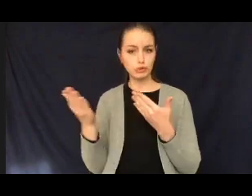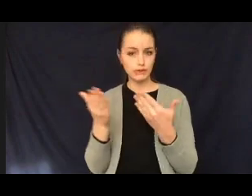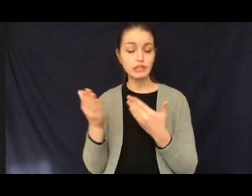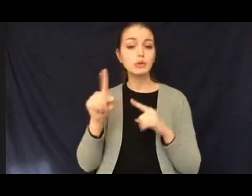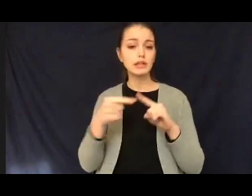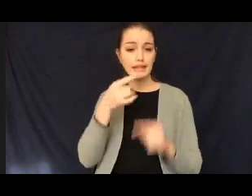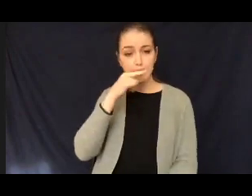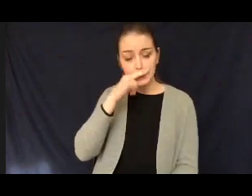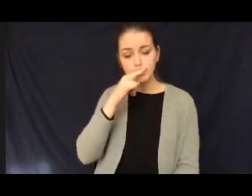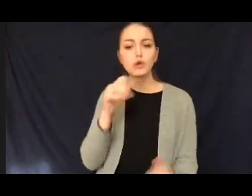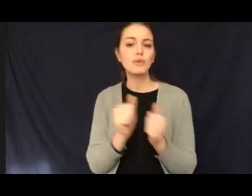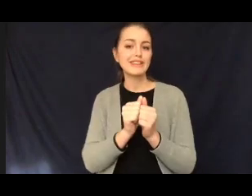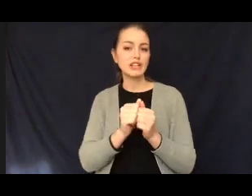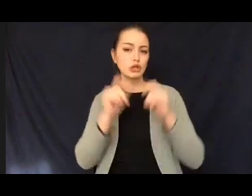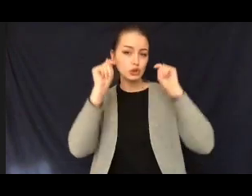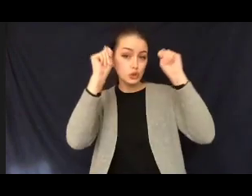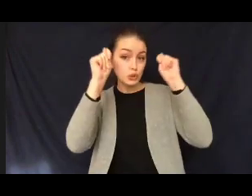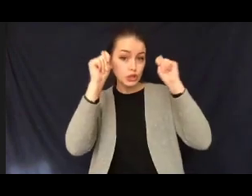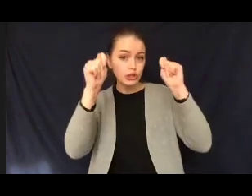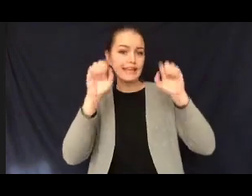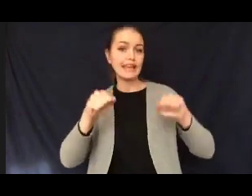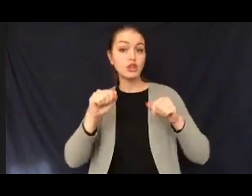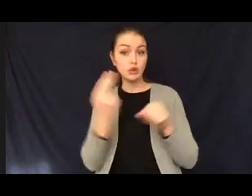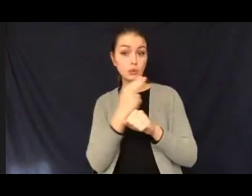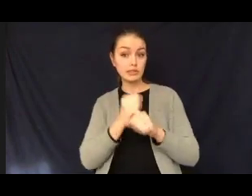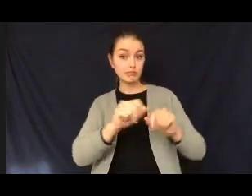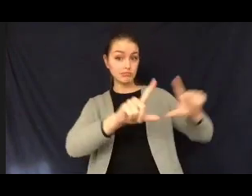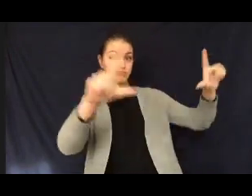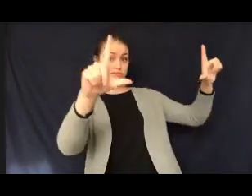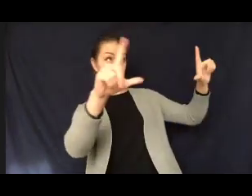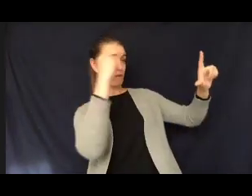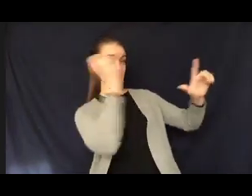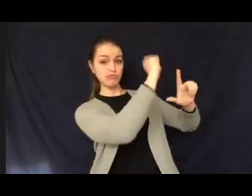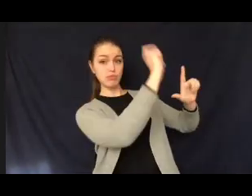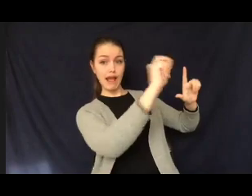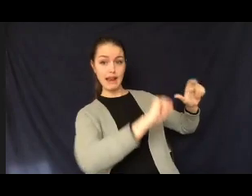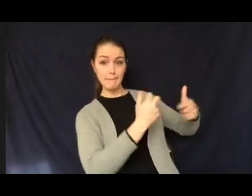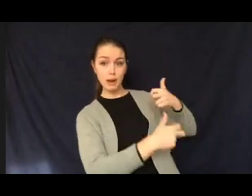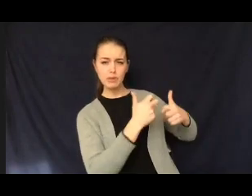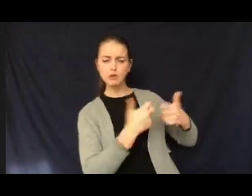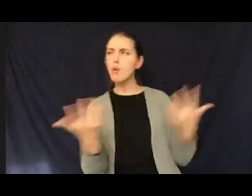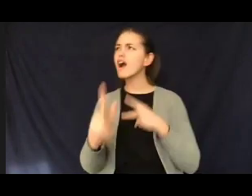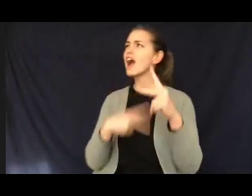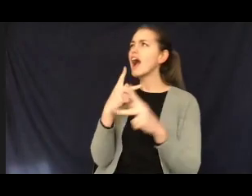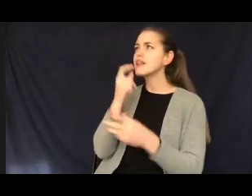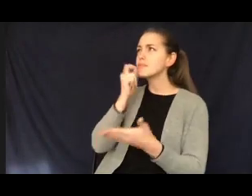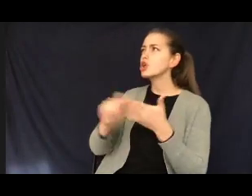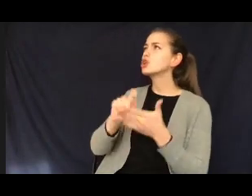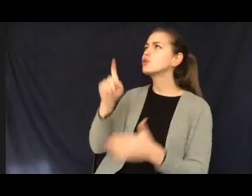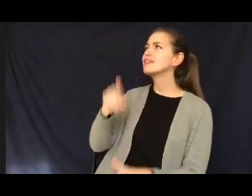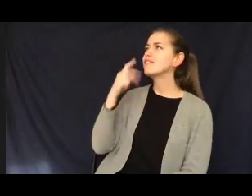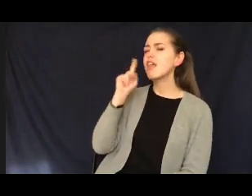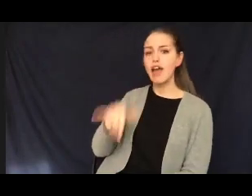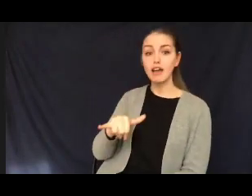here with the tutor, they can write problems and stuff up here if they want. With what kind of marker am I They- using from that?